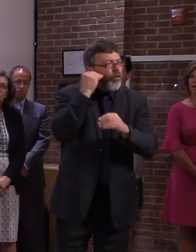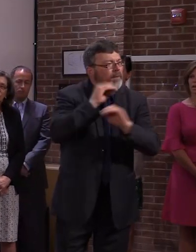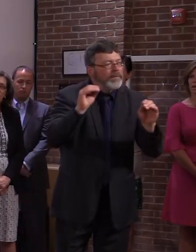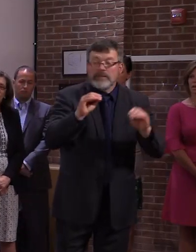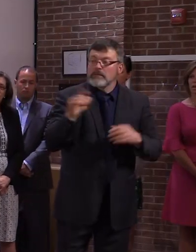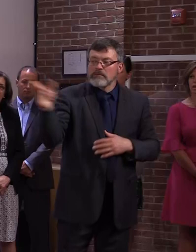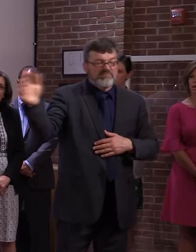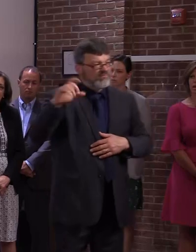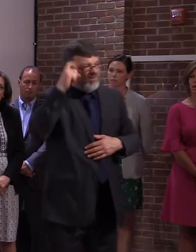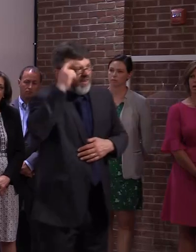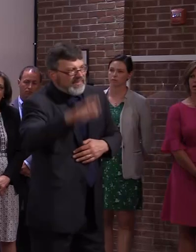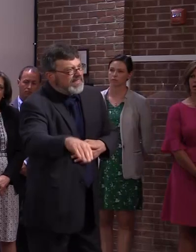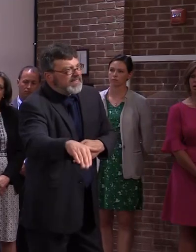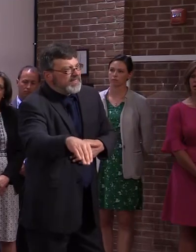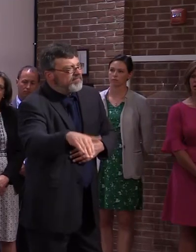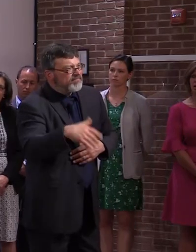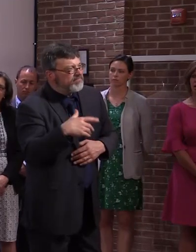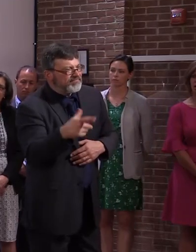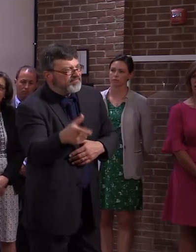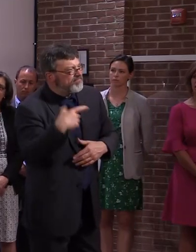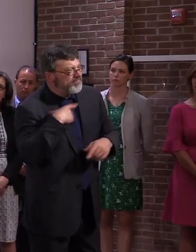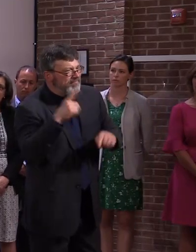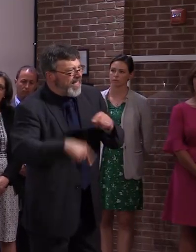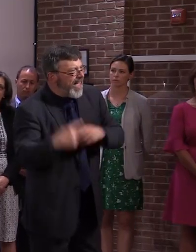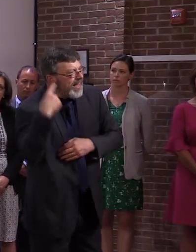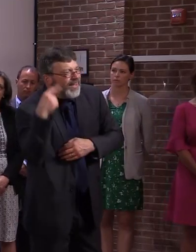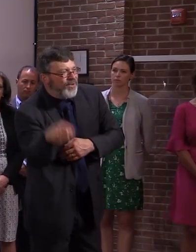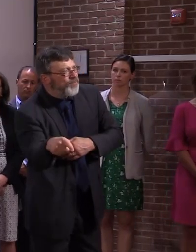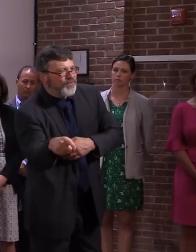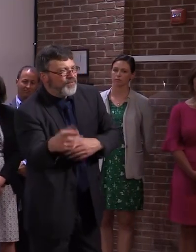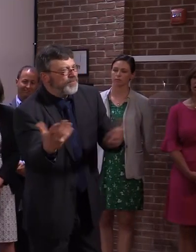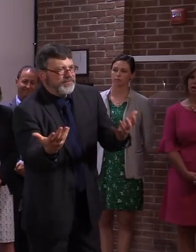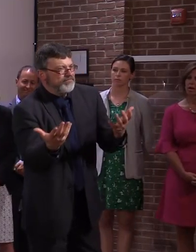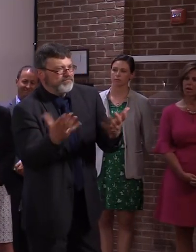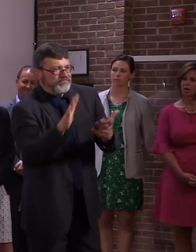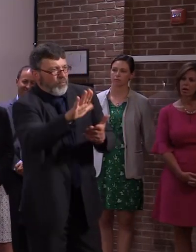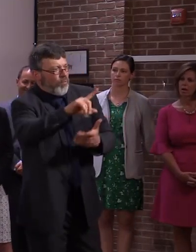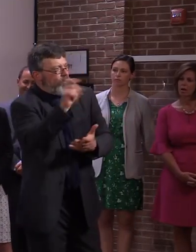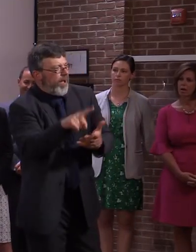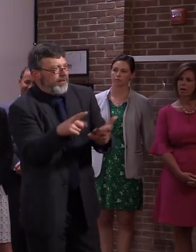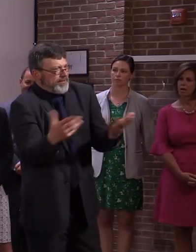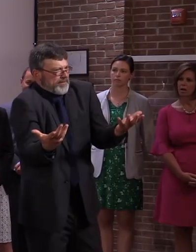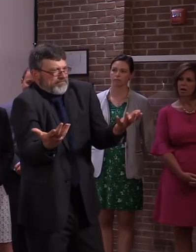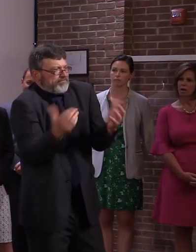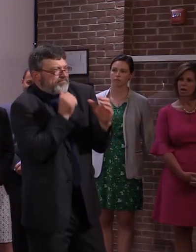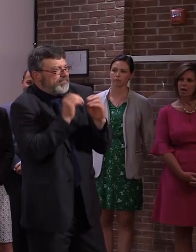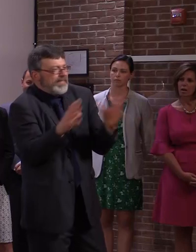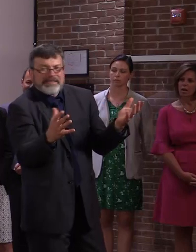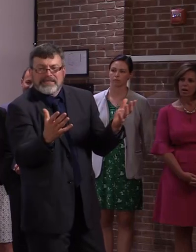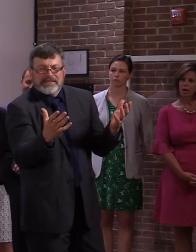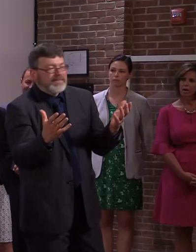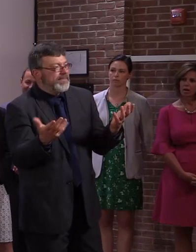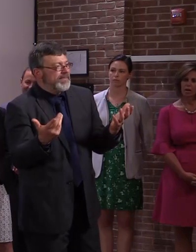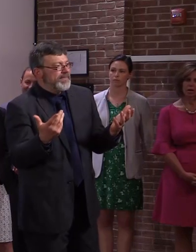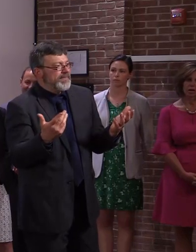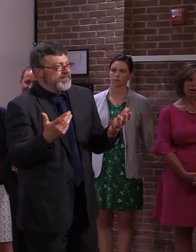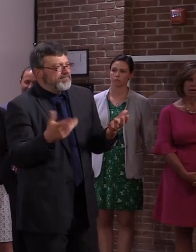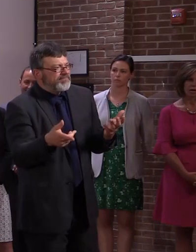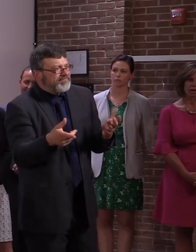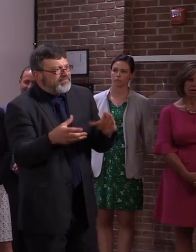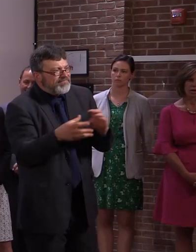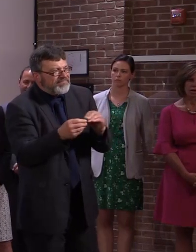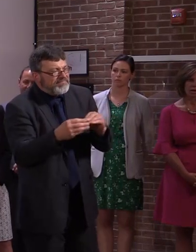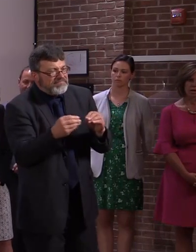Unfortunately, Peter, because of our high-tech technology here, I didn't get all that. Could you repeat